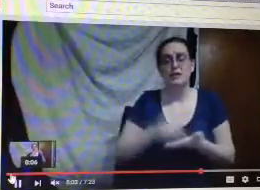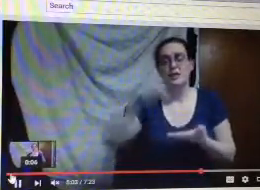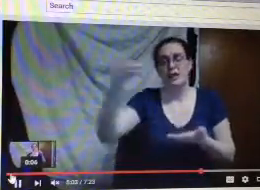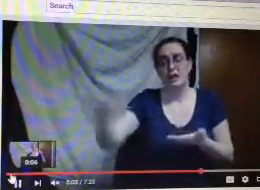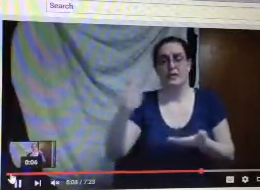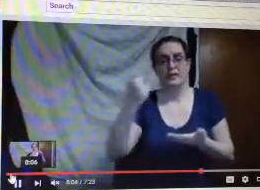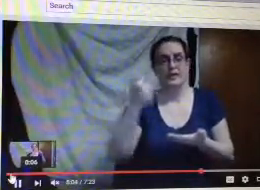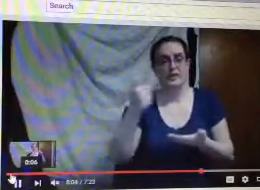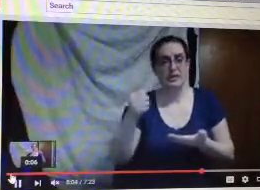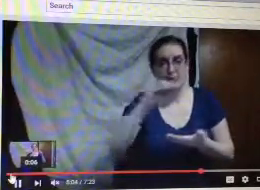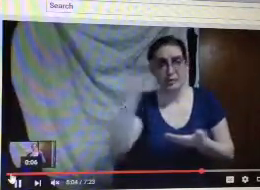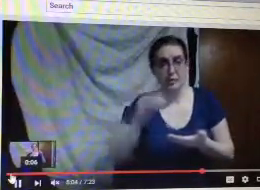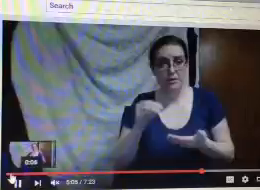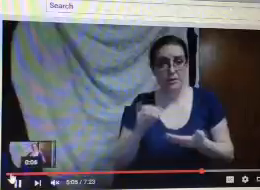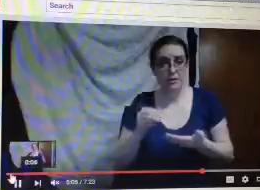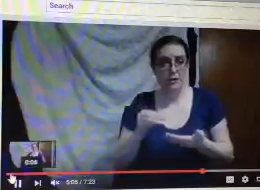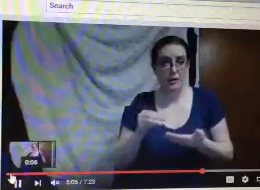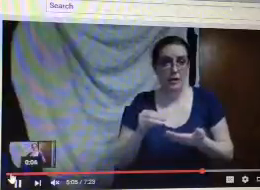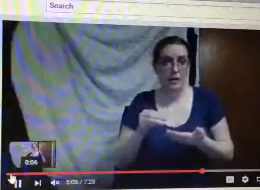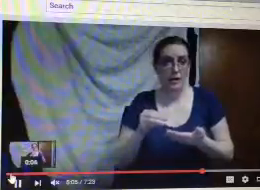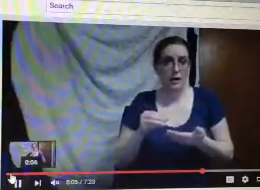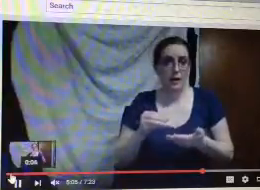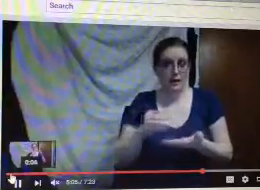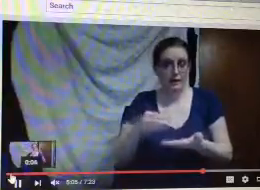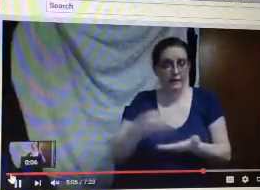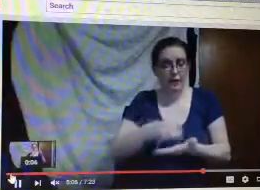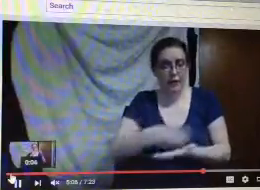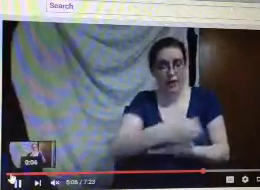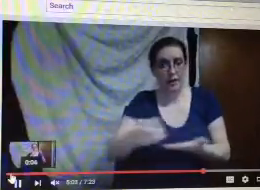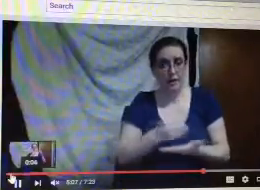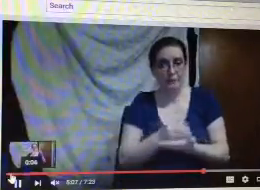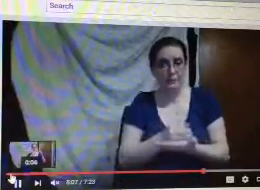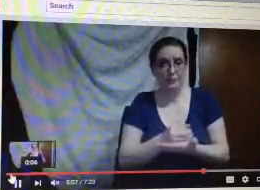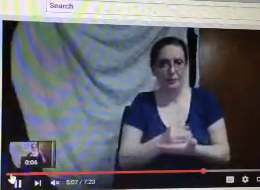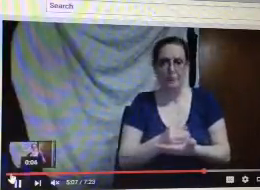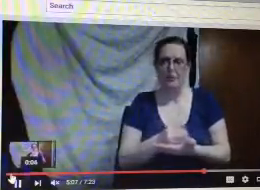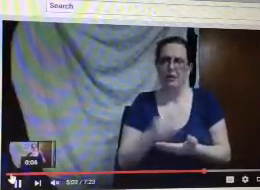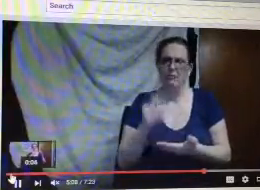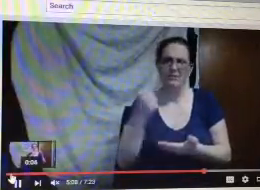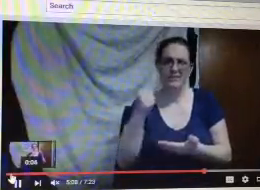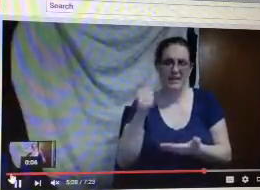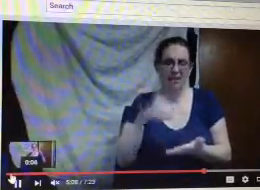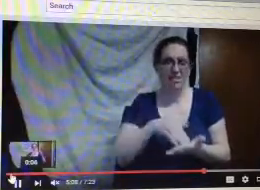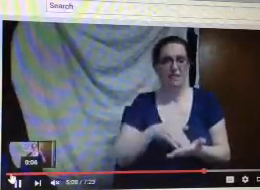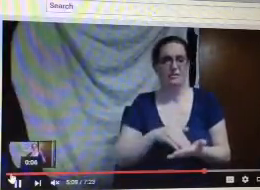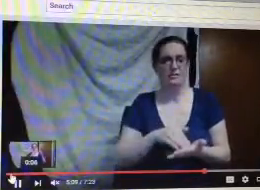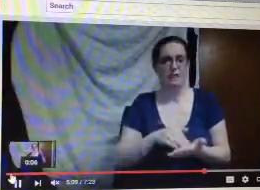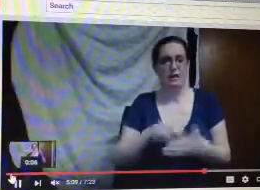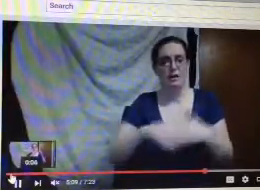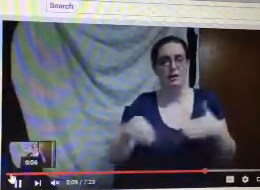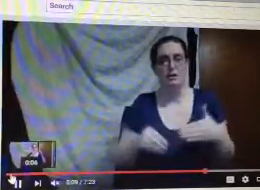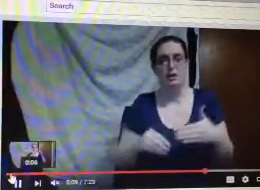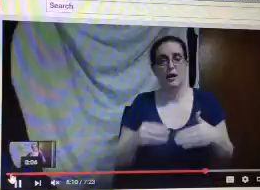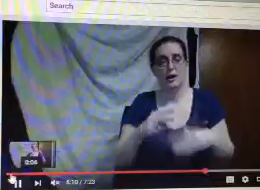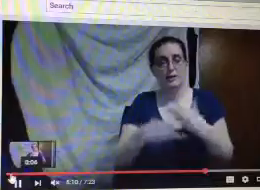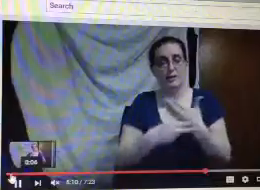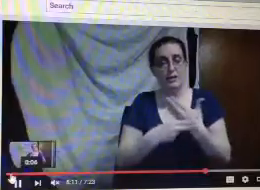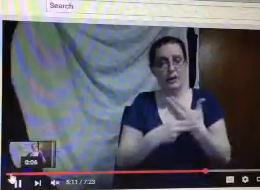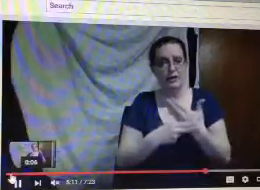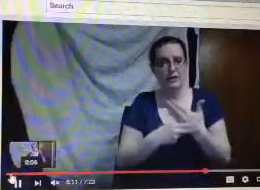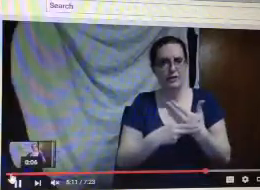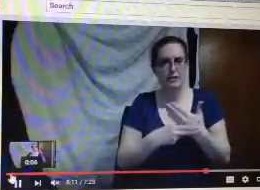change. You gotta, for the mortgage, it's like 10%. And now it's